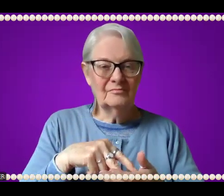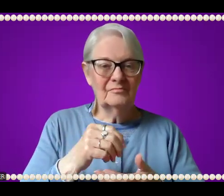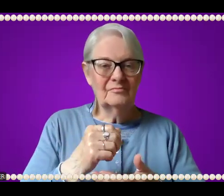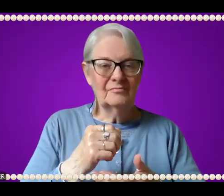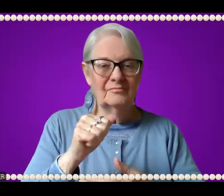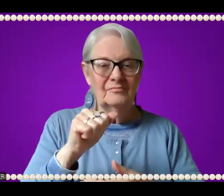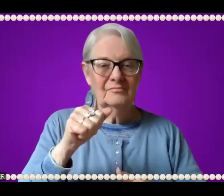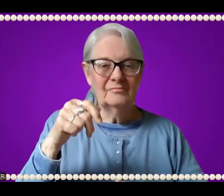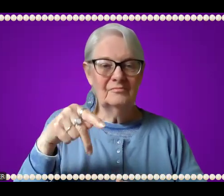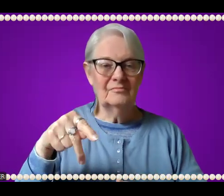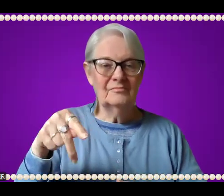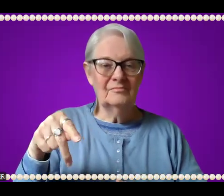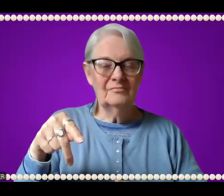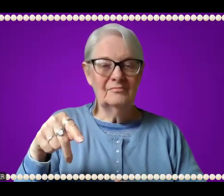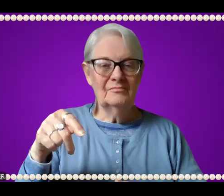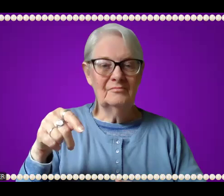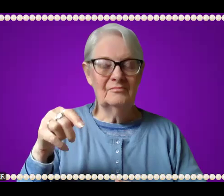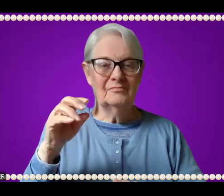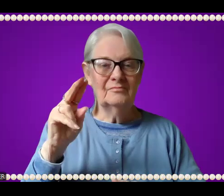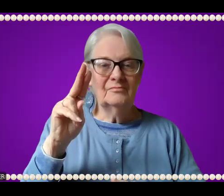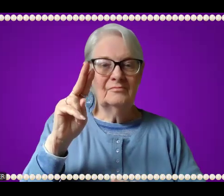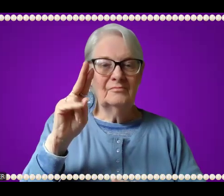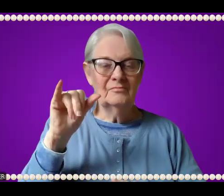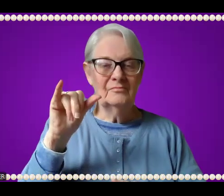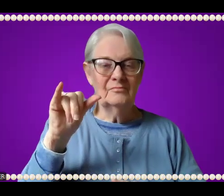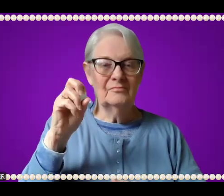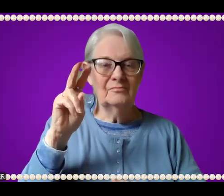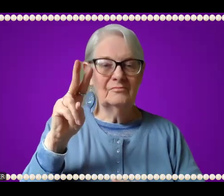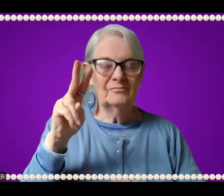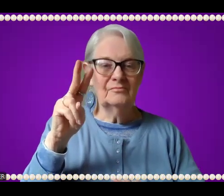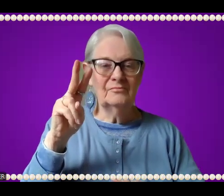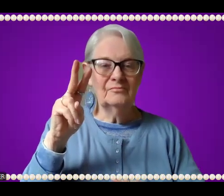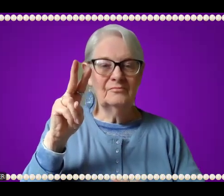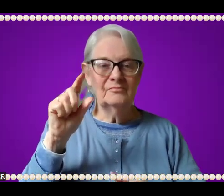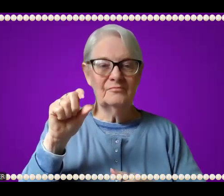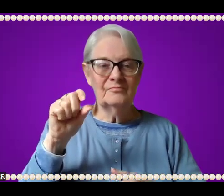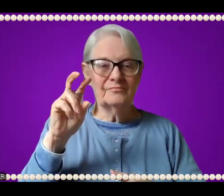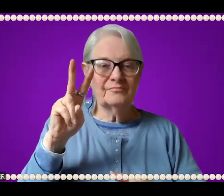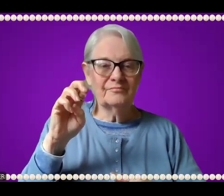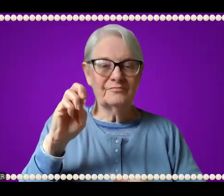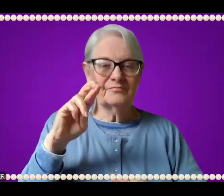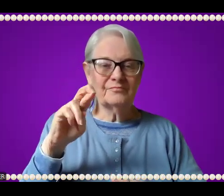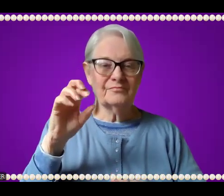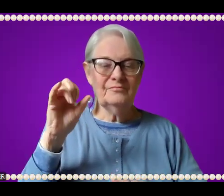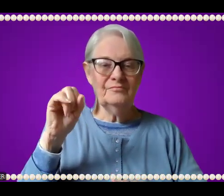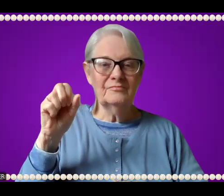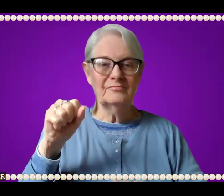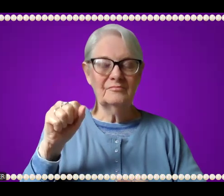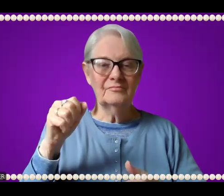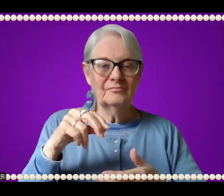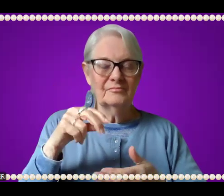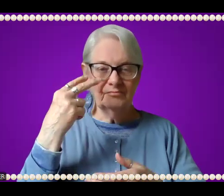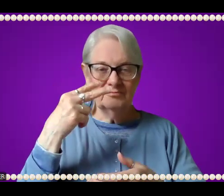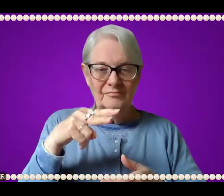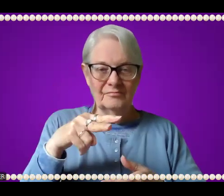called U version, YOU version, when I'm looking for different books of the Bible. And so